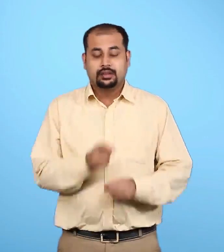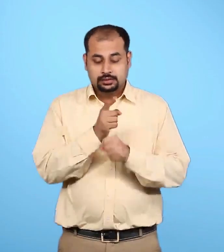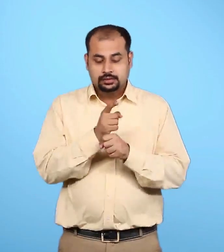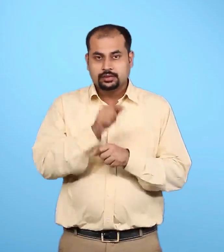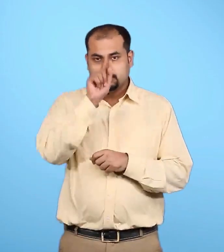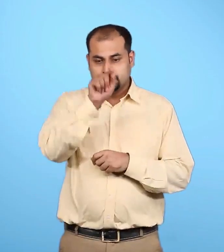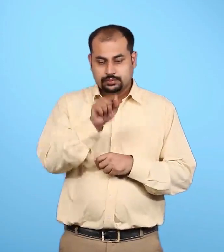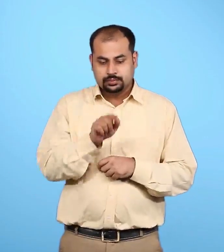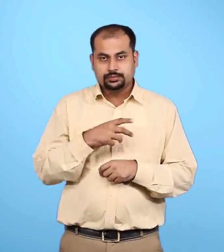For the teacher.